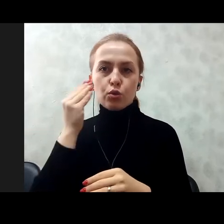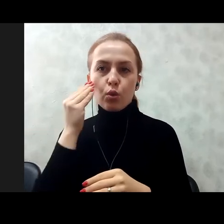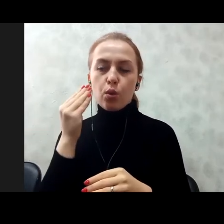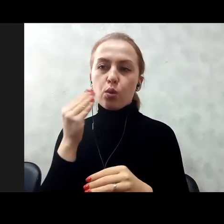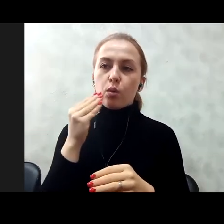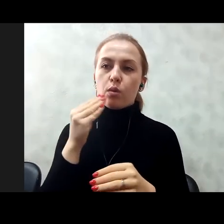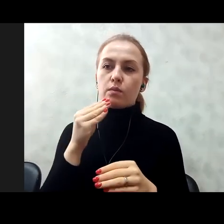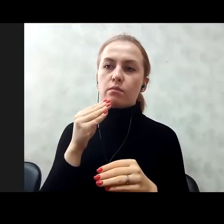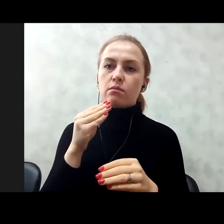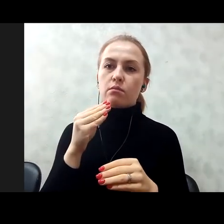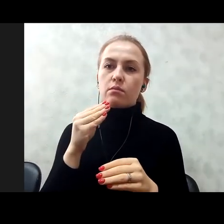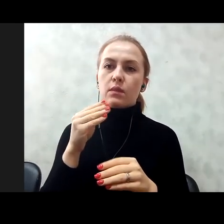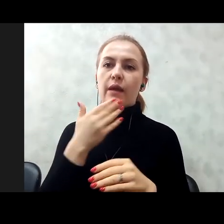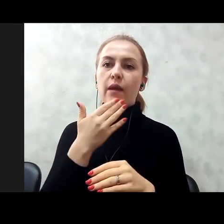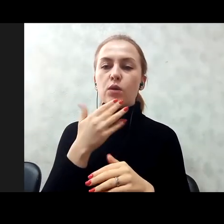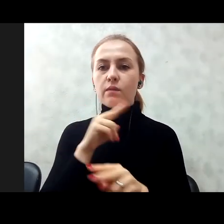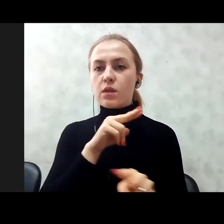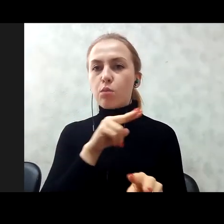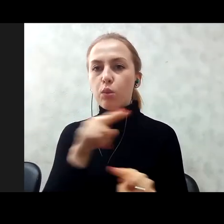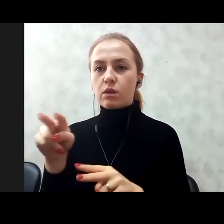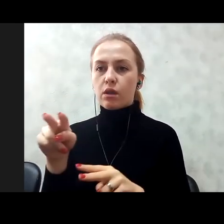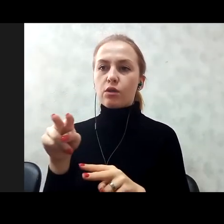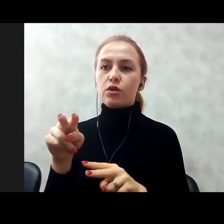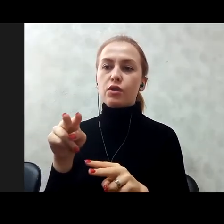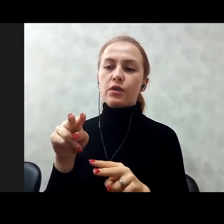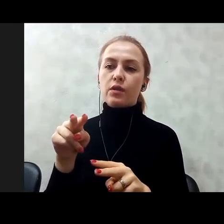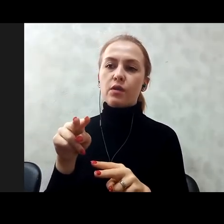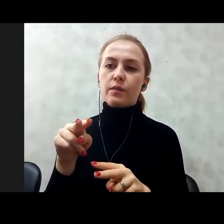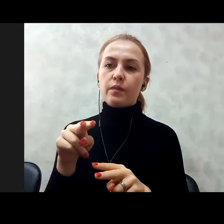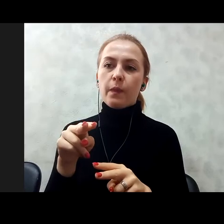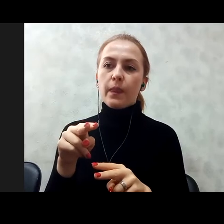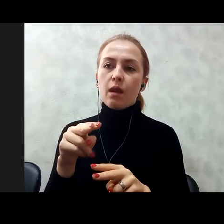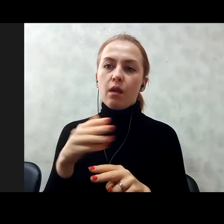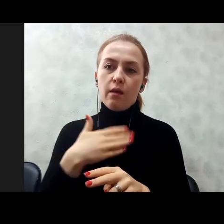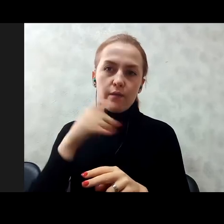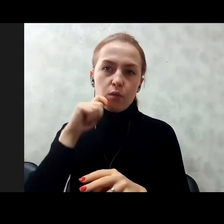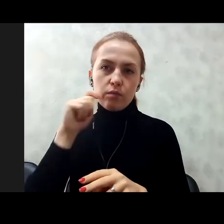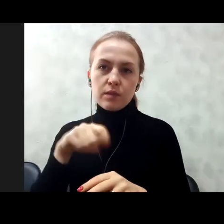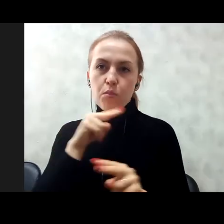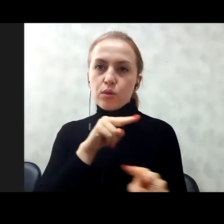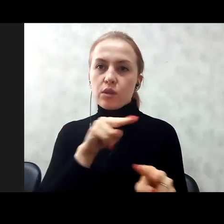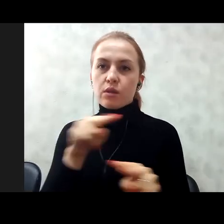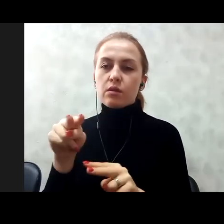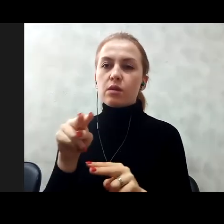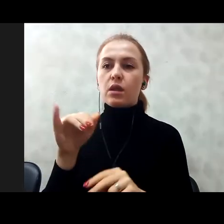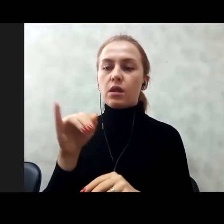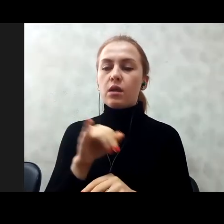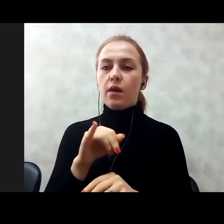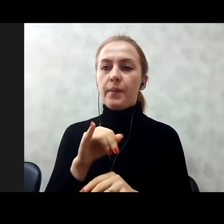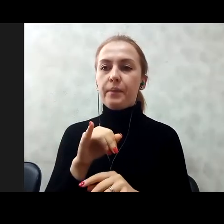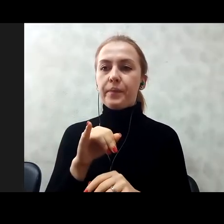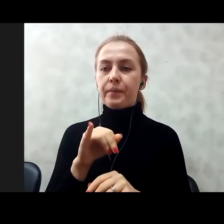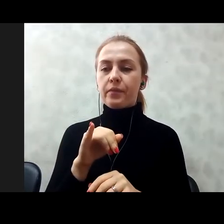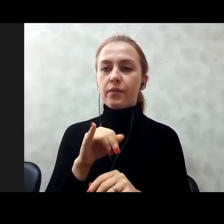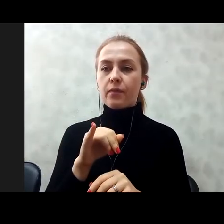assessed by the observation missions, including domestic and international, very favorably, by